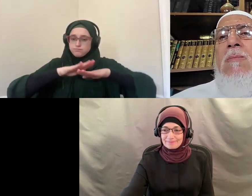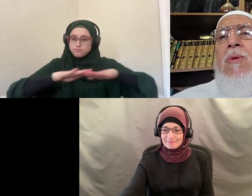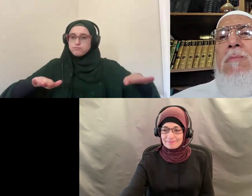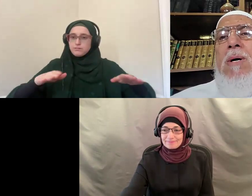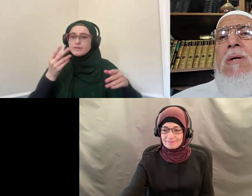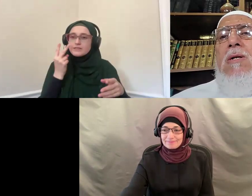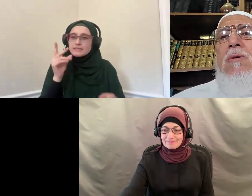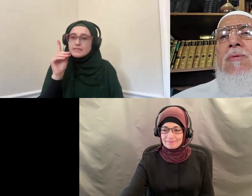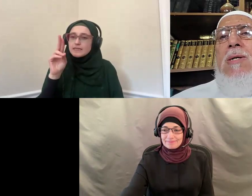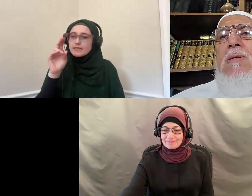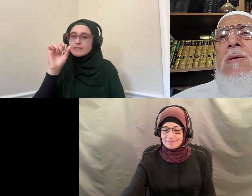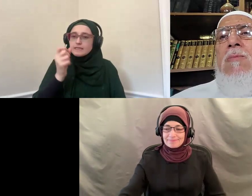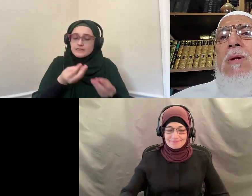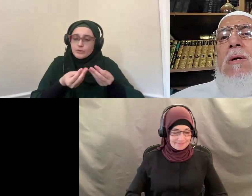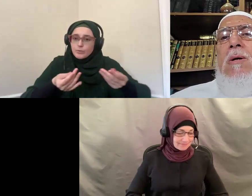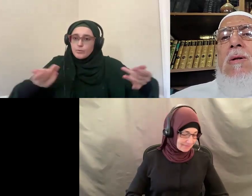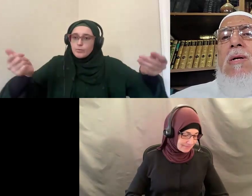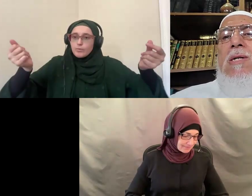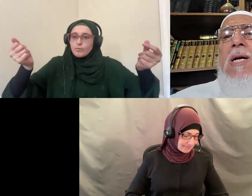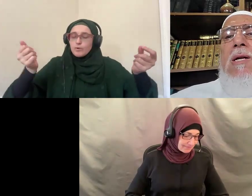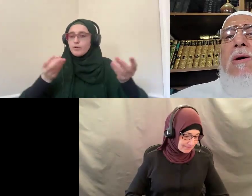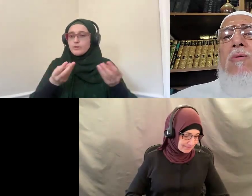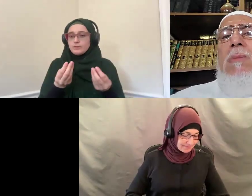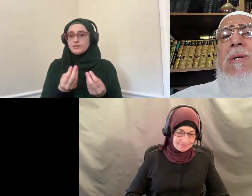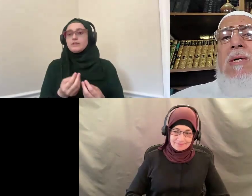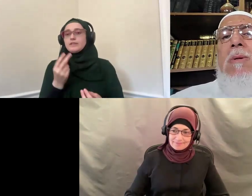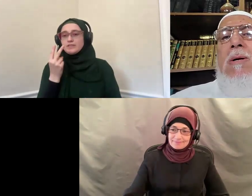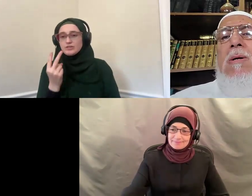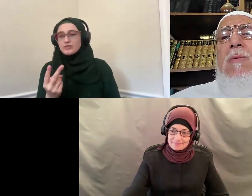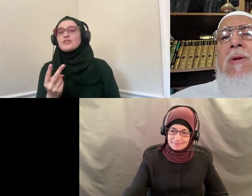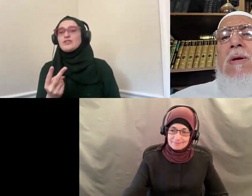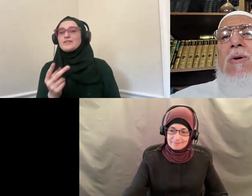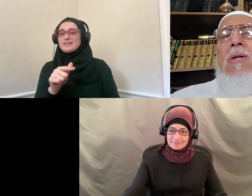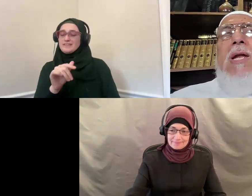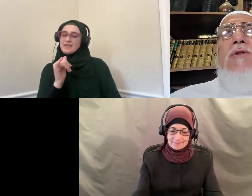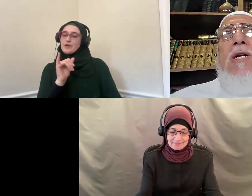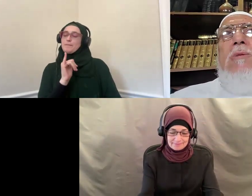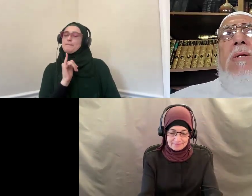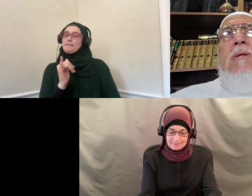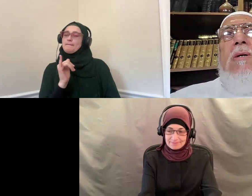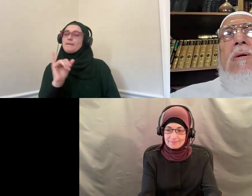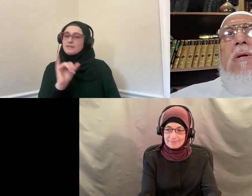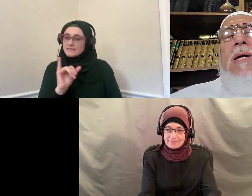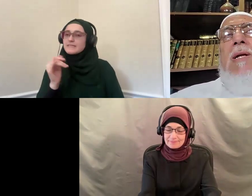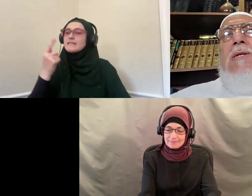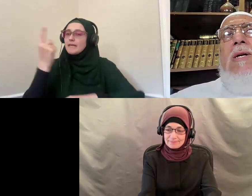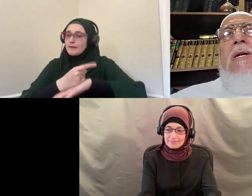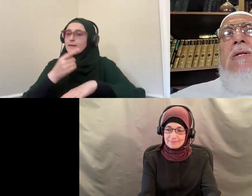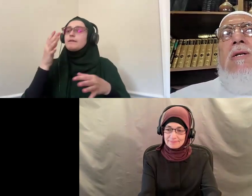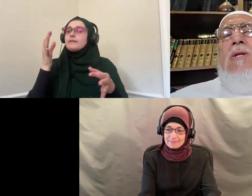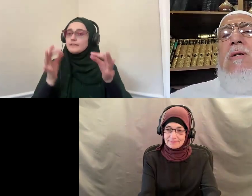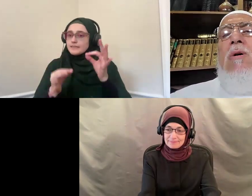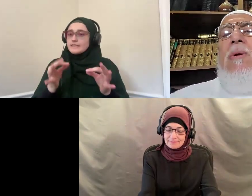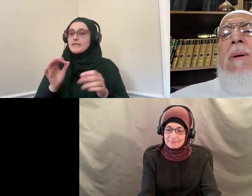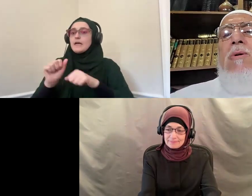dust, particles of dust. The scene will be similar on the Day of Judgment, and that scene